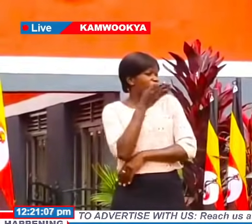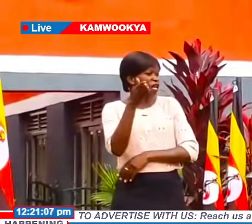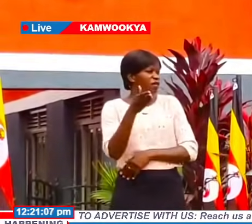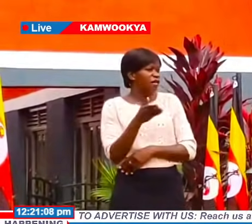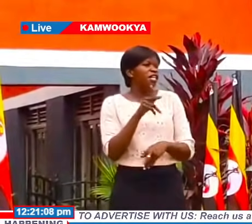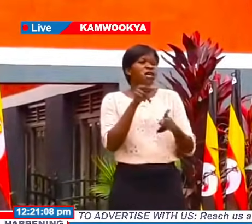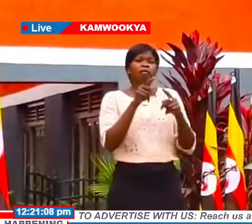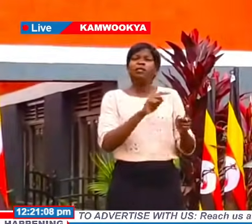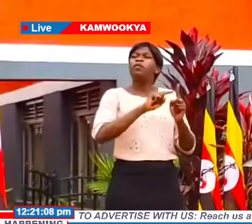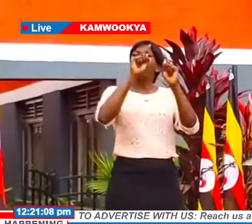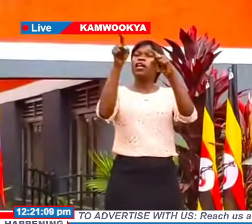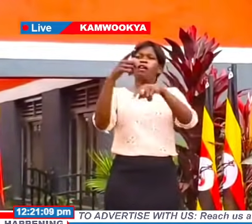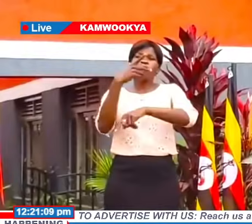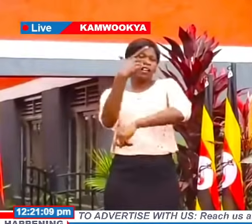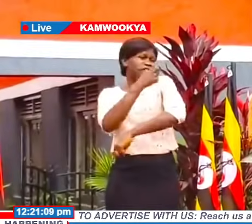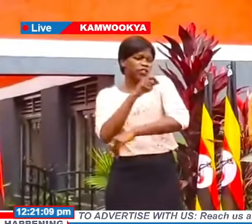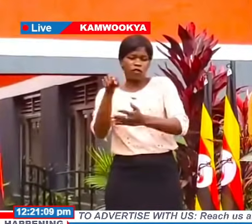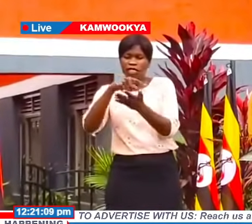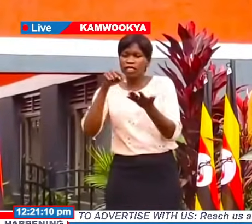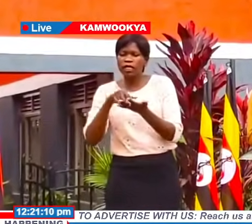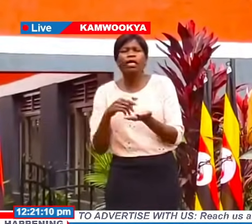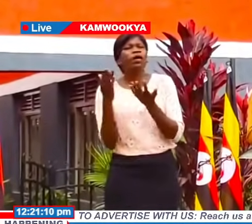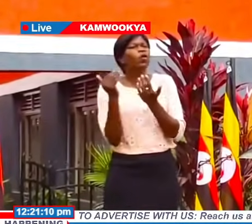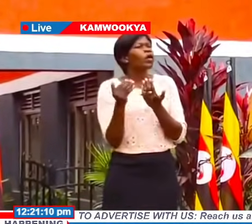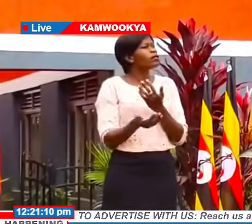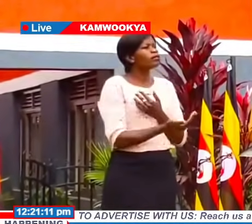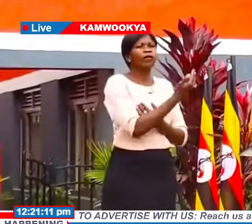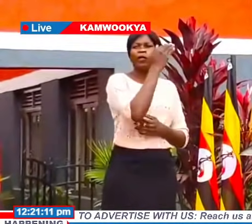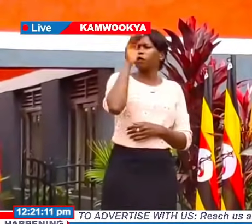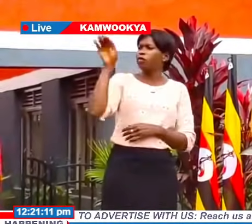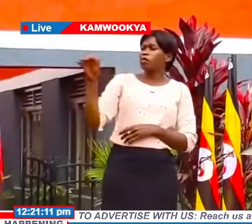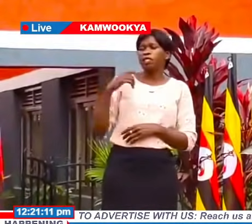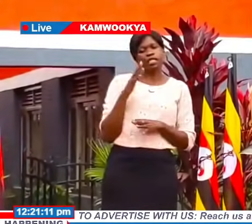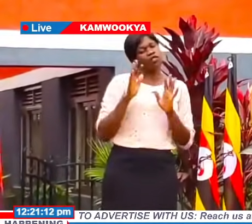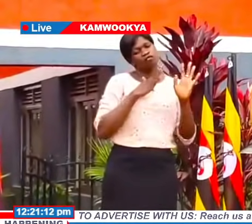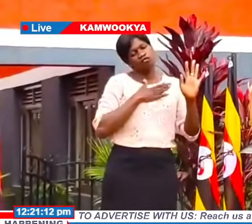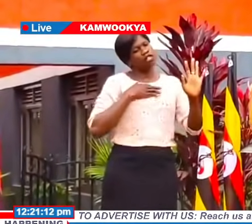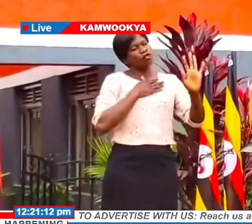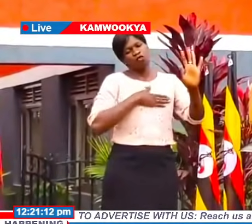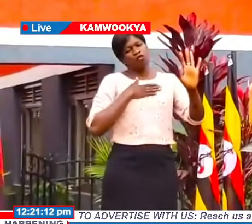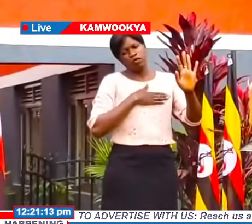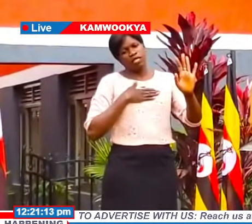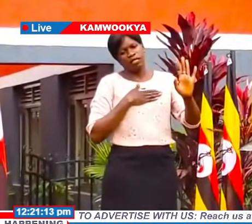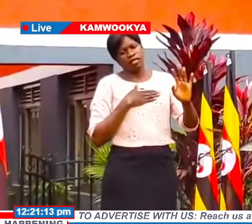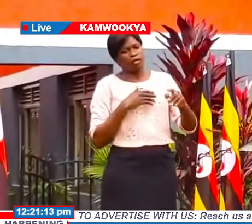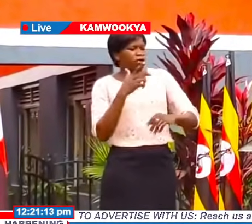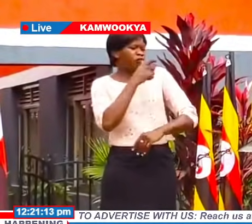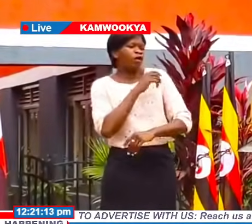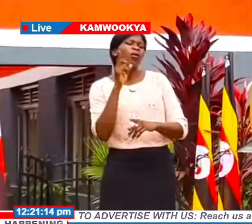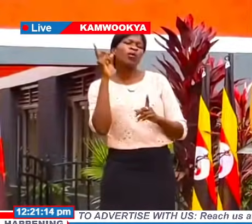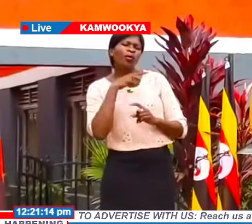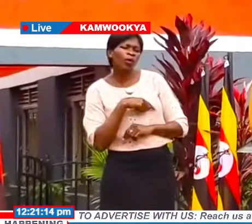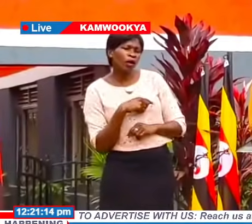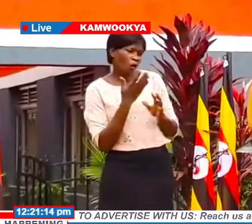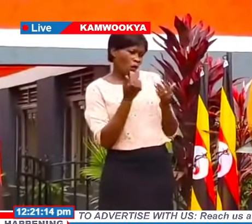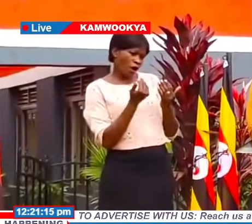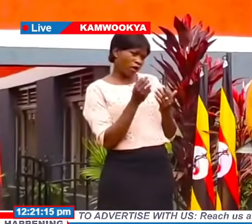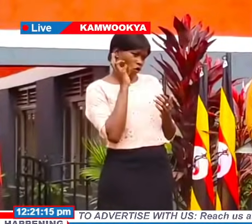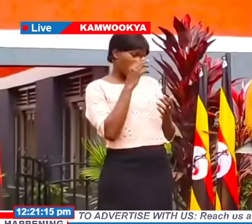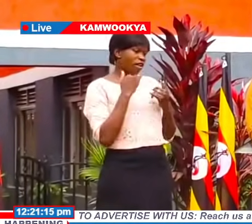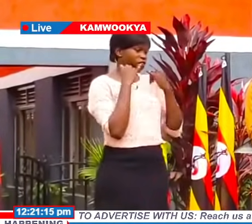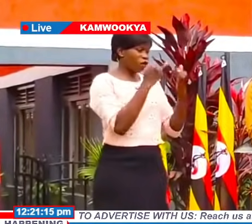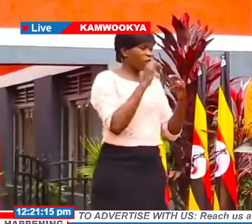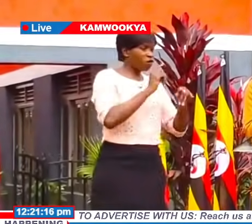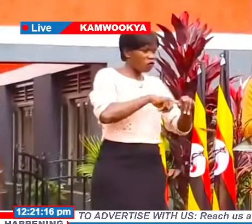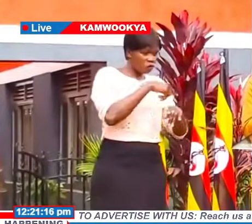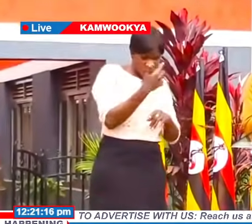these vaccination centers, they wait for the entire day, and in the evening they're told it has run out. We shall let you know when next we shall have another batch.